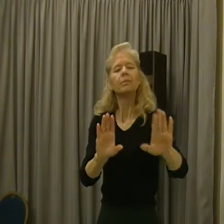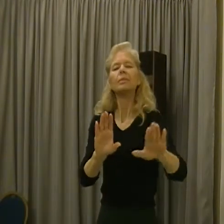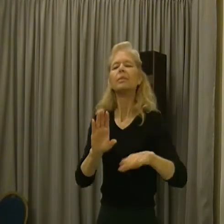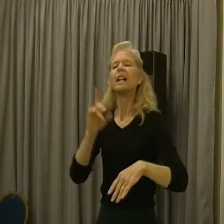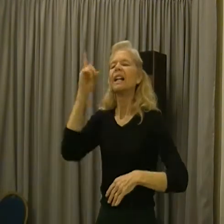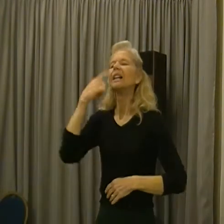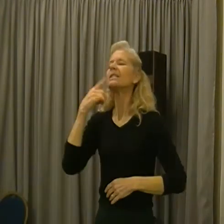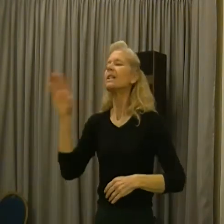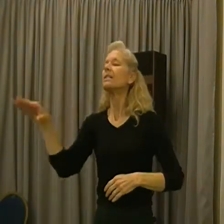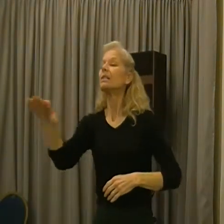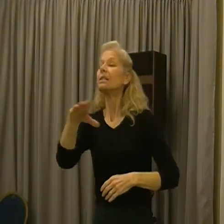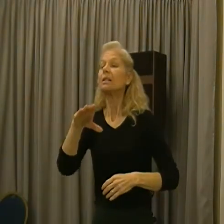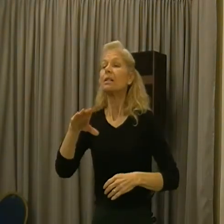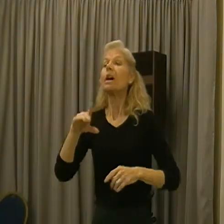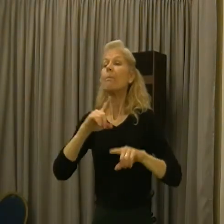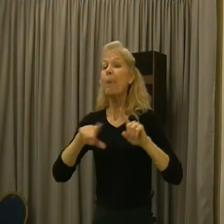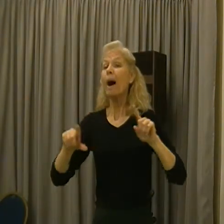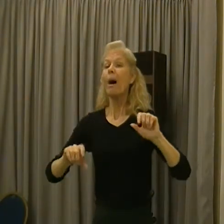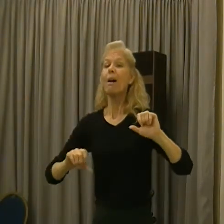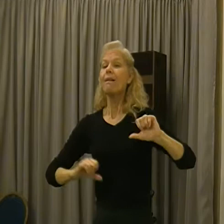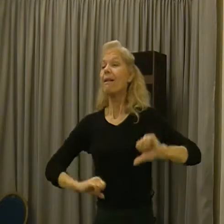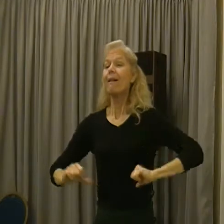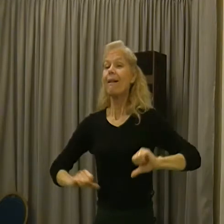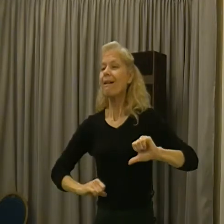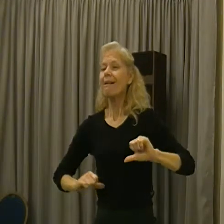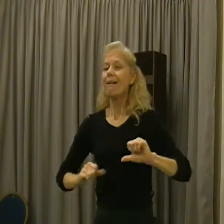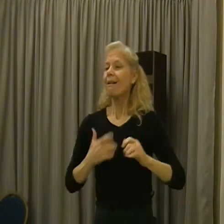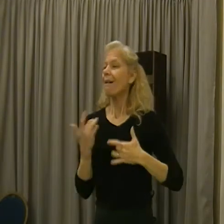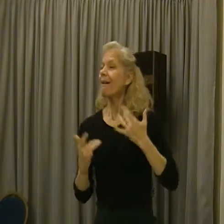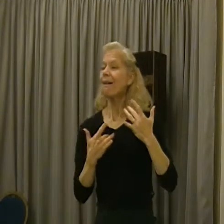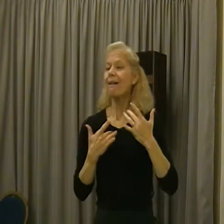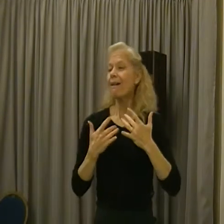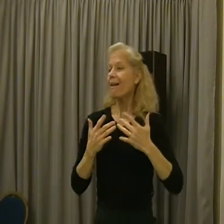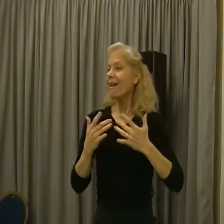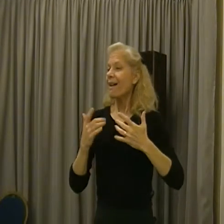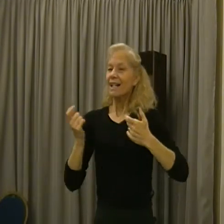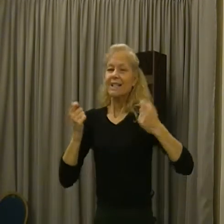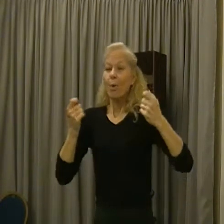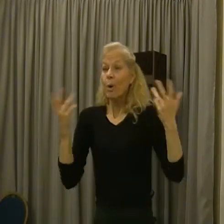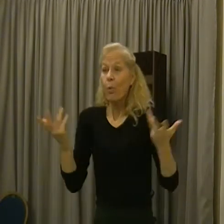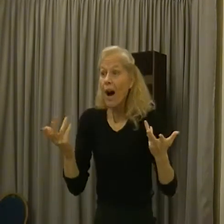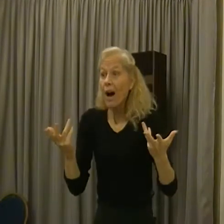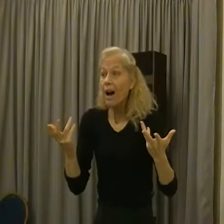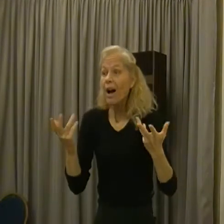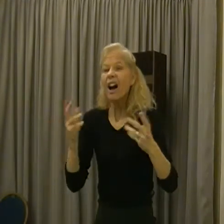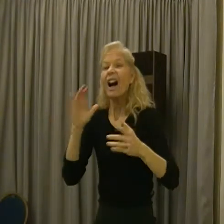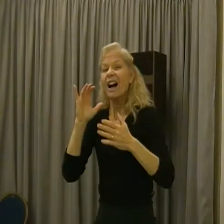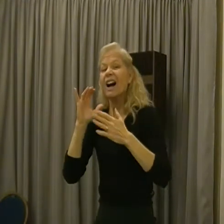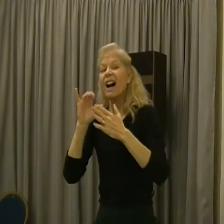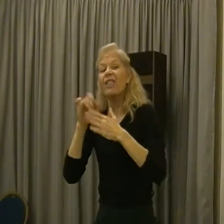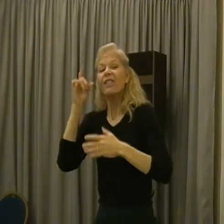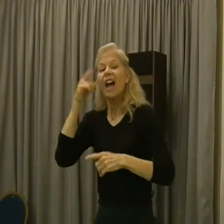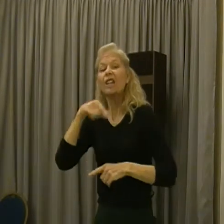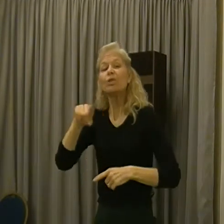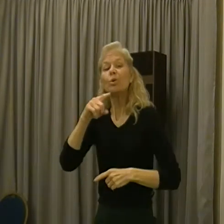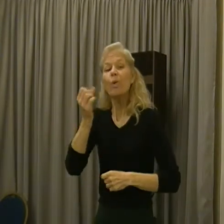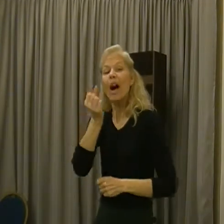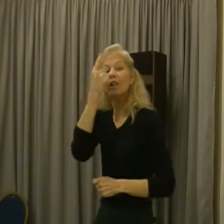It's the same word in Proverbs 3:6, it translated acknowledge. In all thy ways acknowledge him, and he shall direct thy